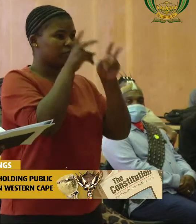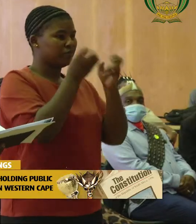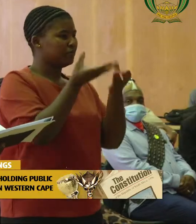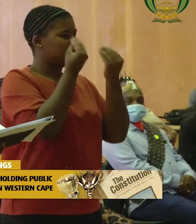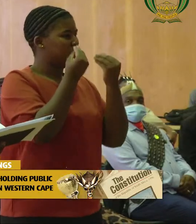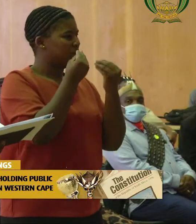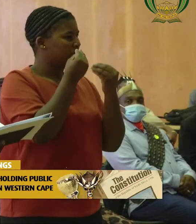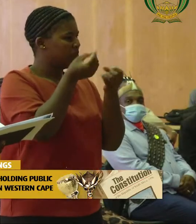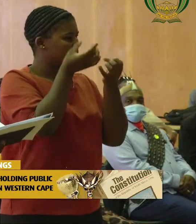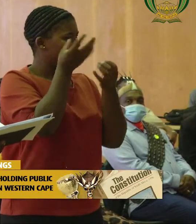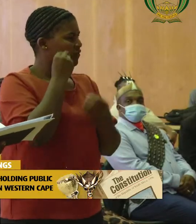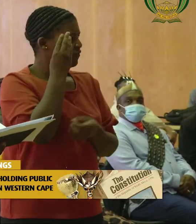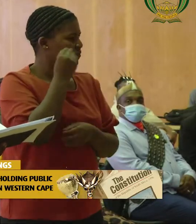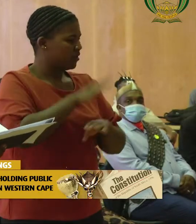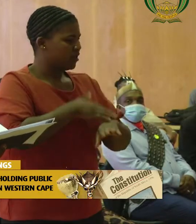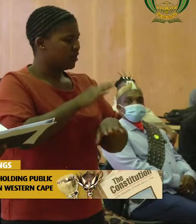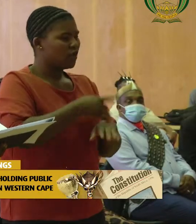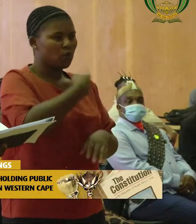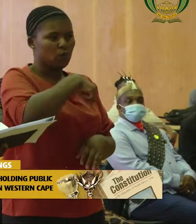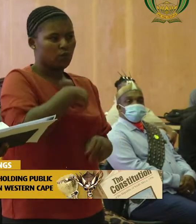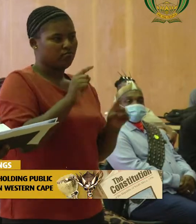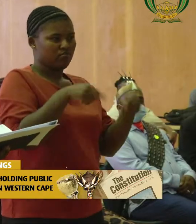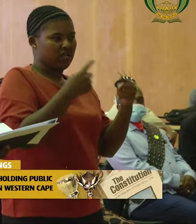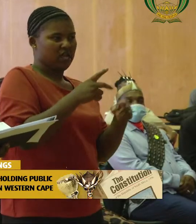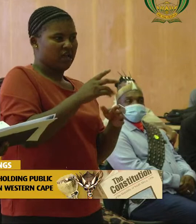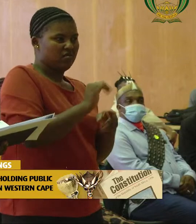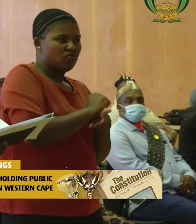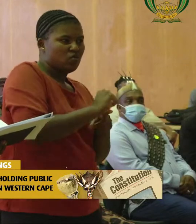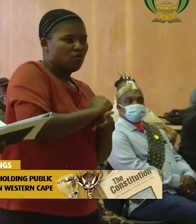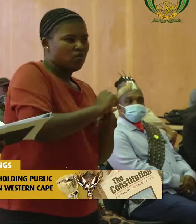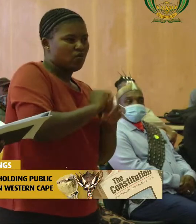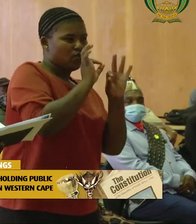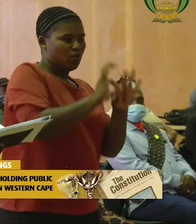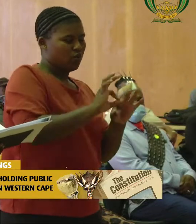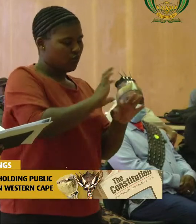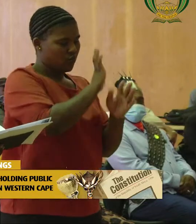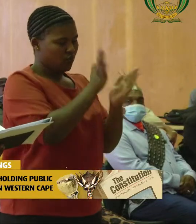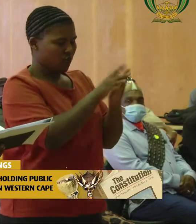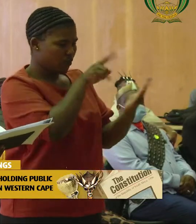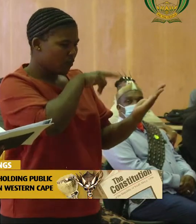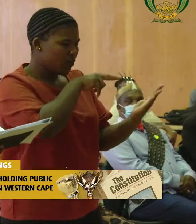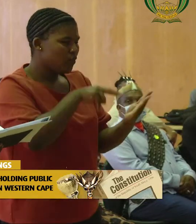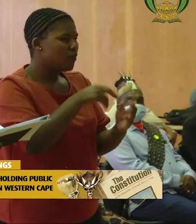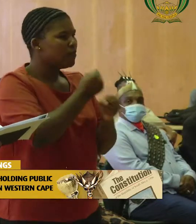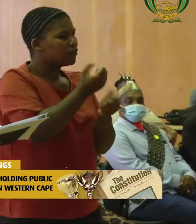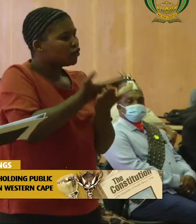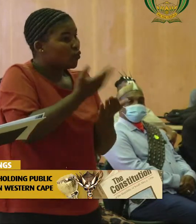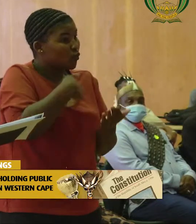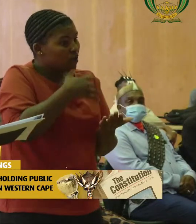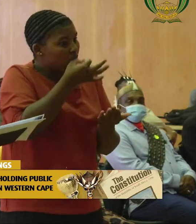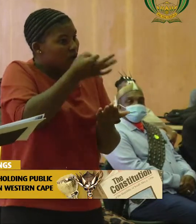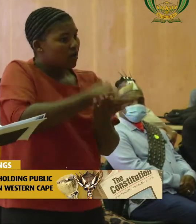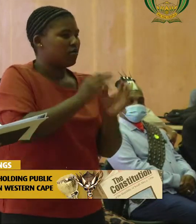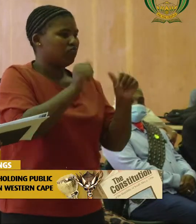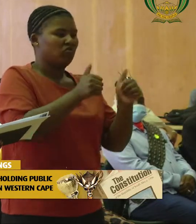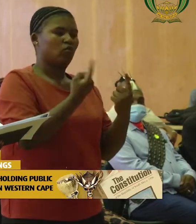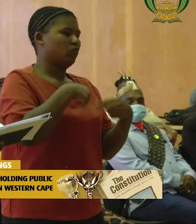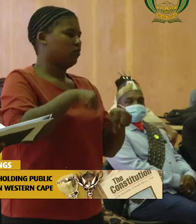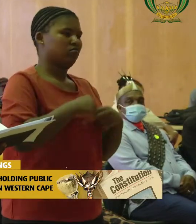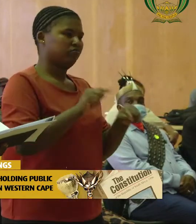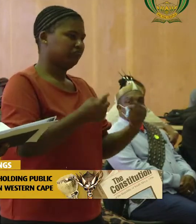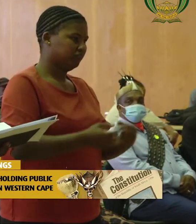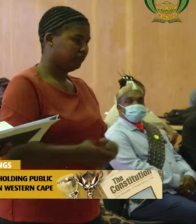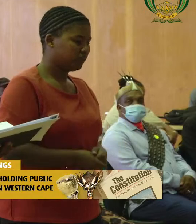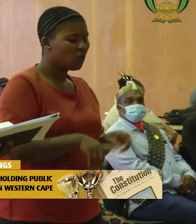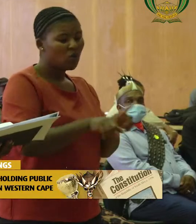late, we couldn't prepare thoroughly to give meaningful input. There's also